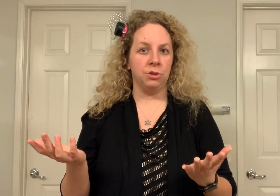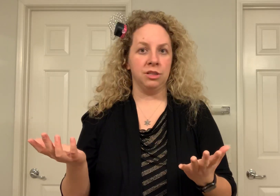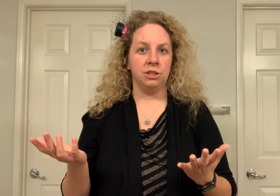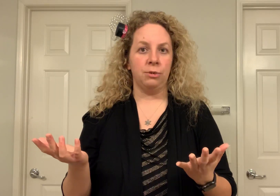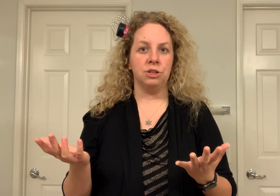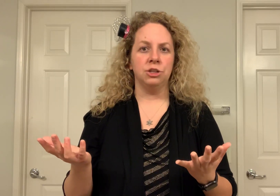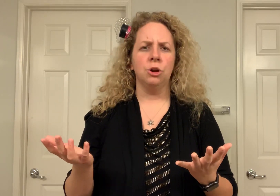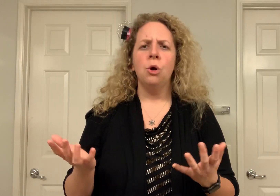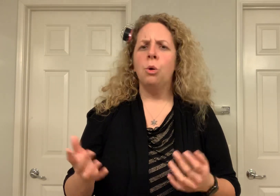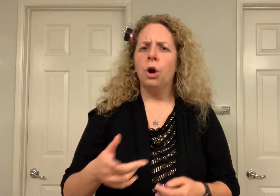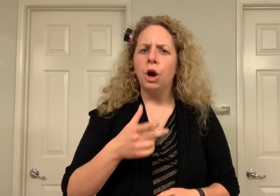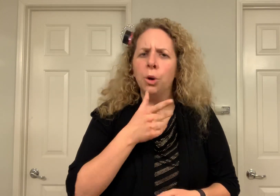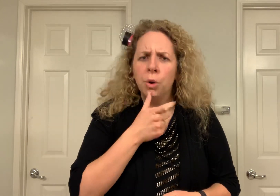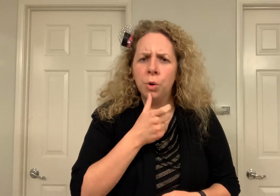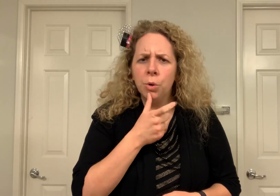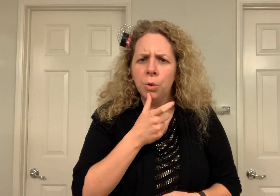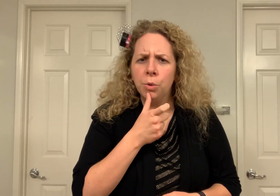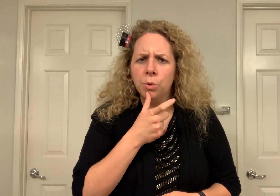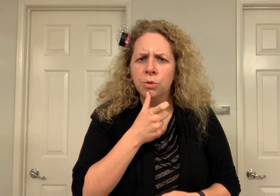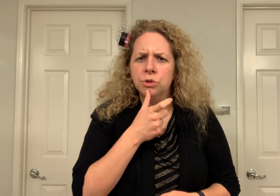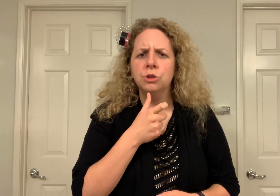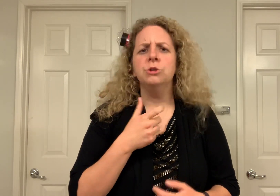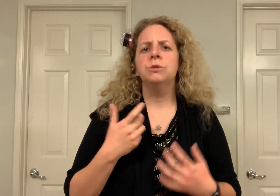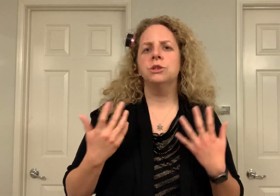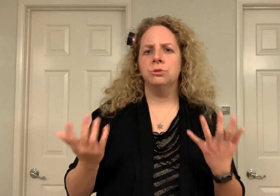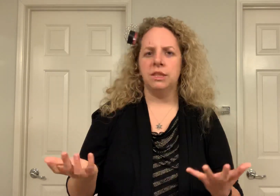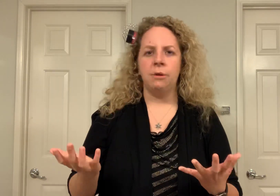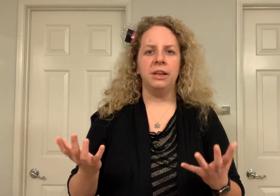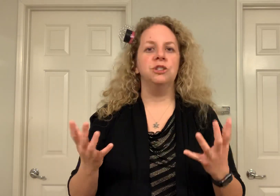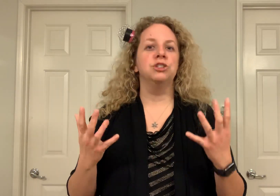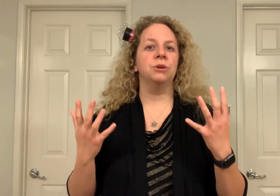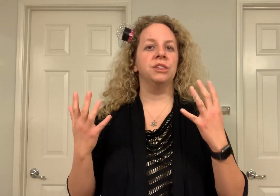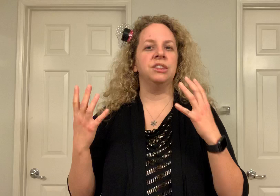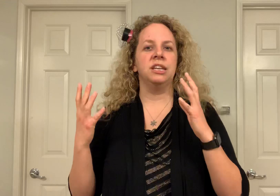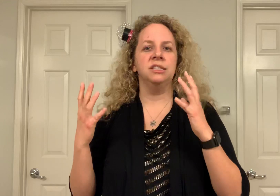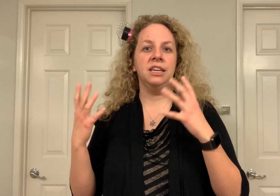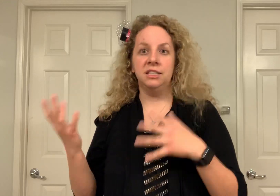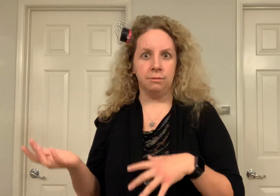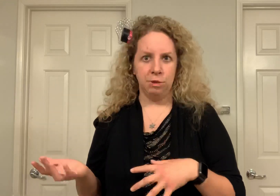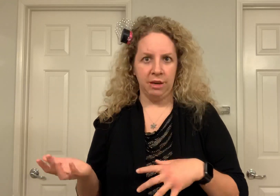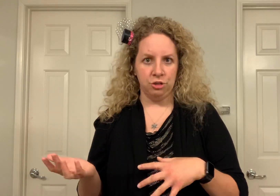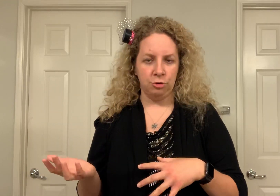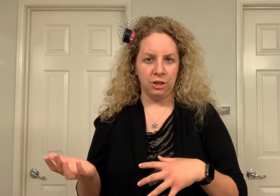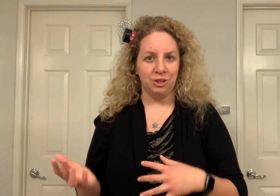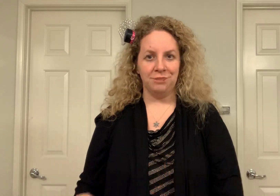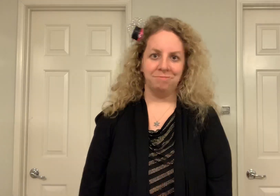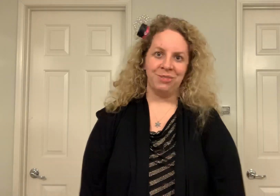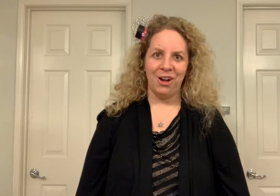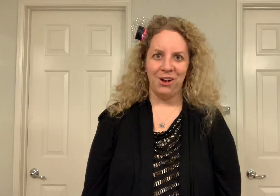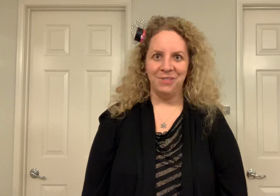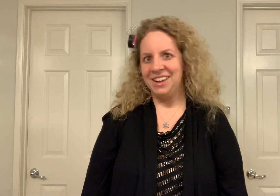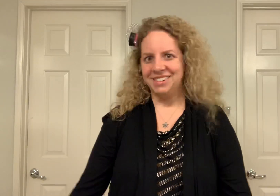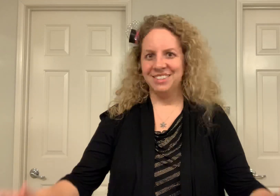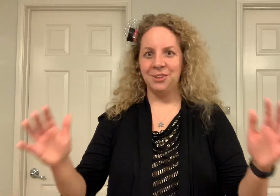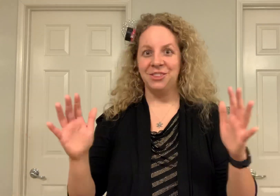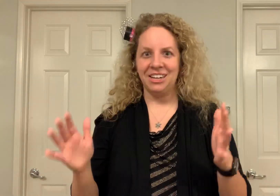it's a question, or who? So you would do it that way to show that that is a WH question. All right, so that